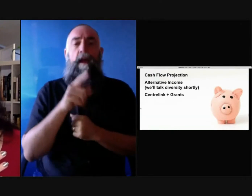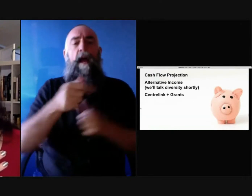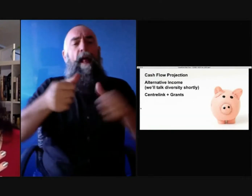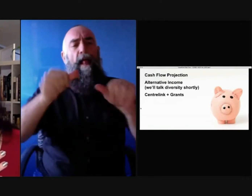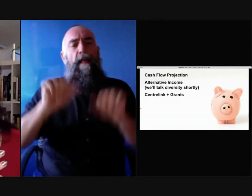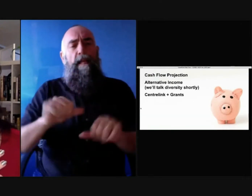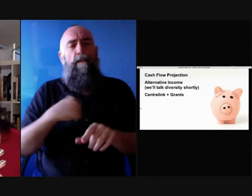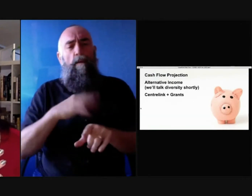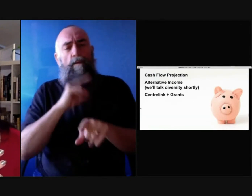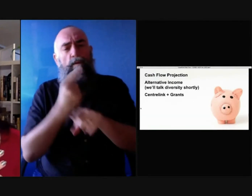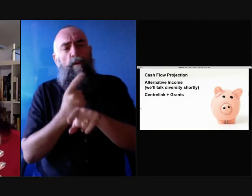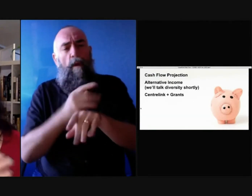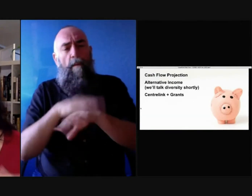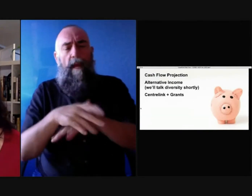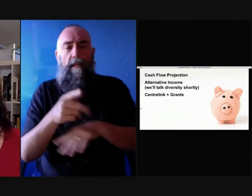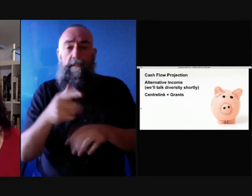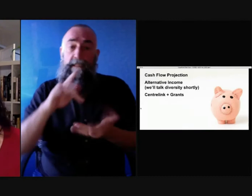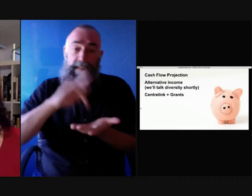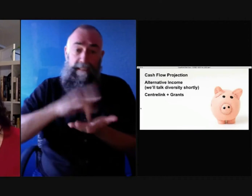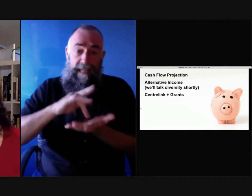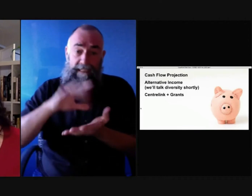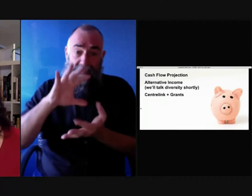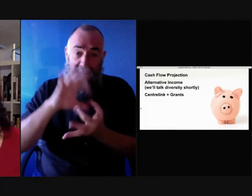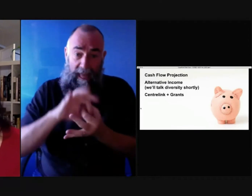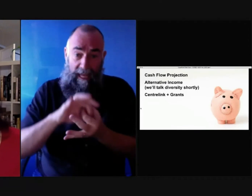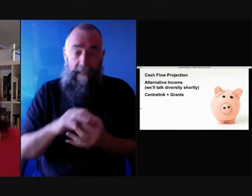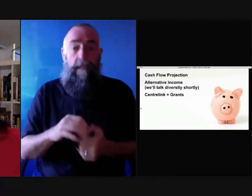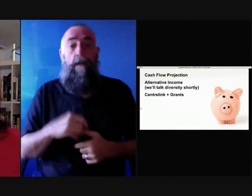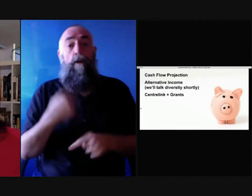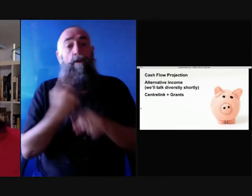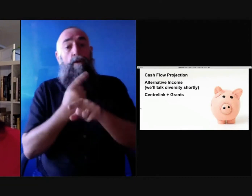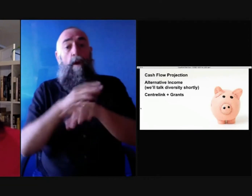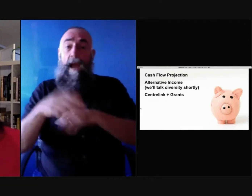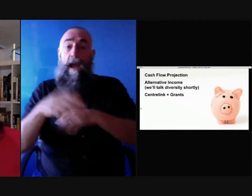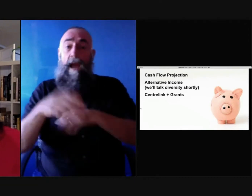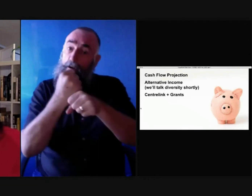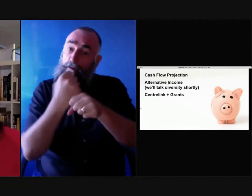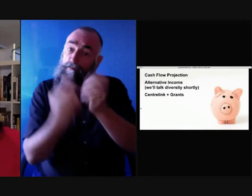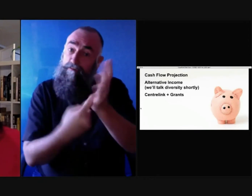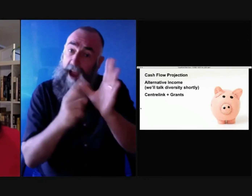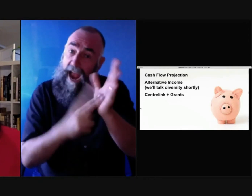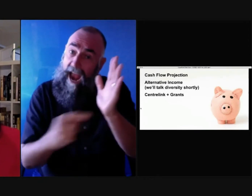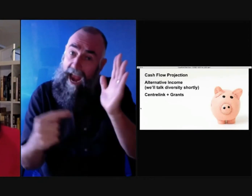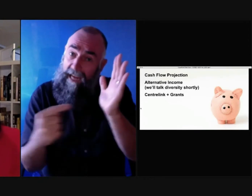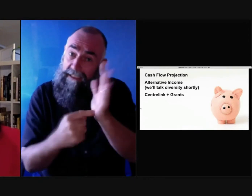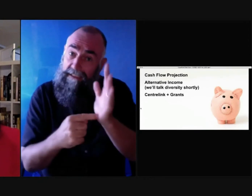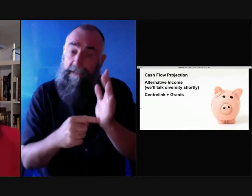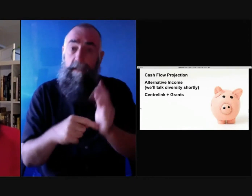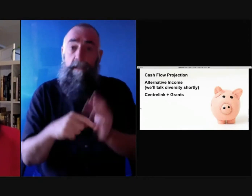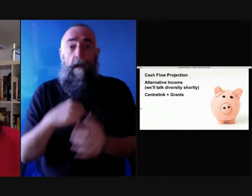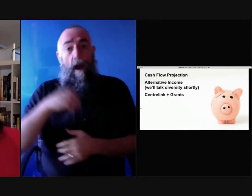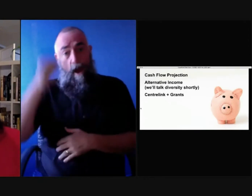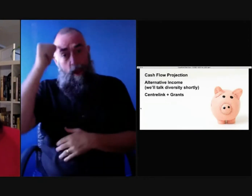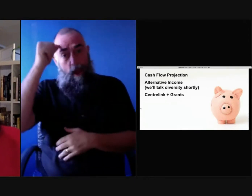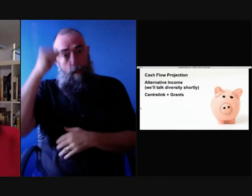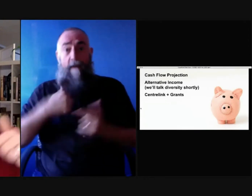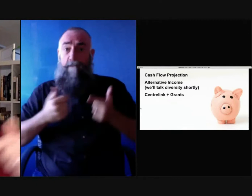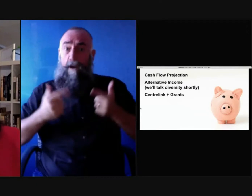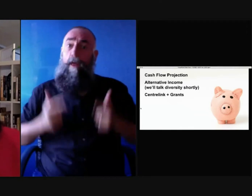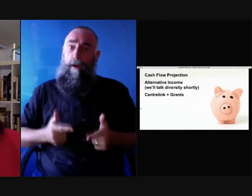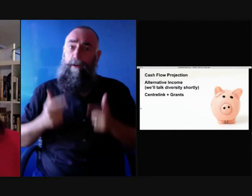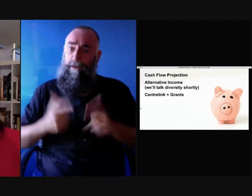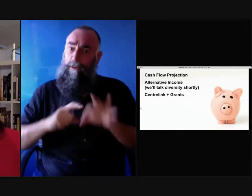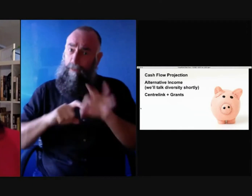and Grants. And I'm nervous about this because I know there are going to be lots of questions. And, of